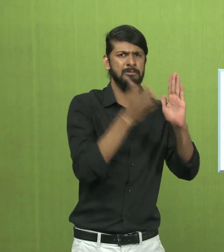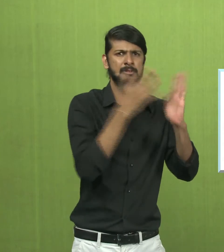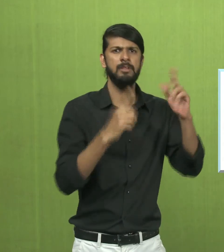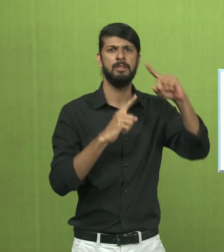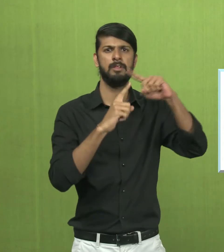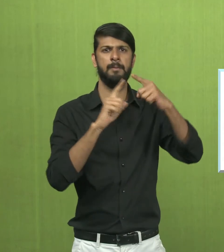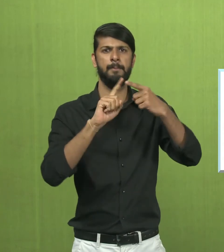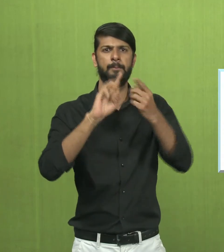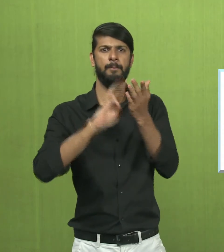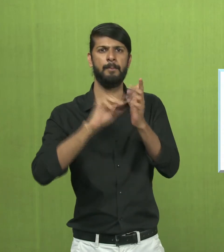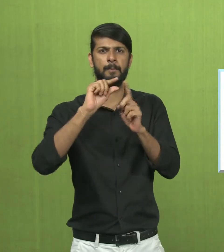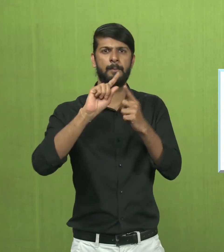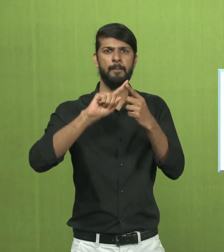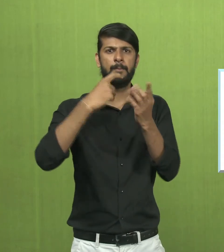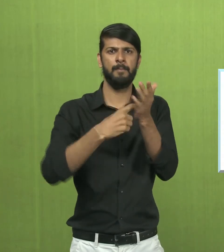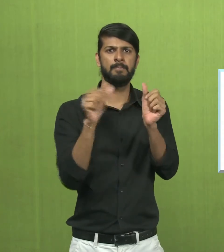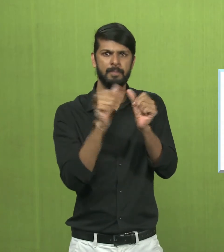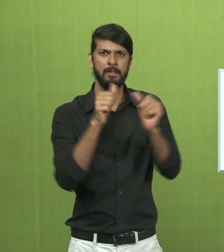The medium is tempera.